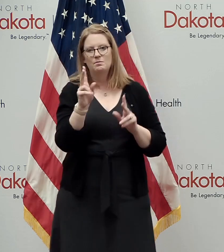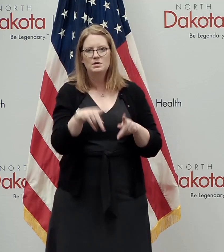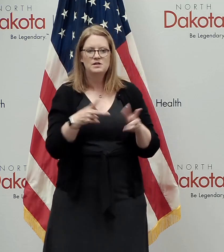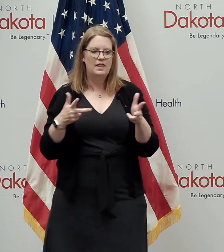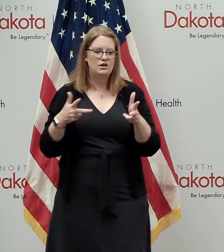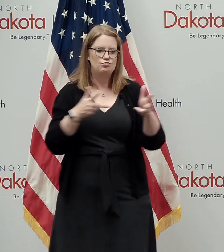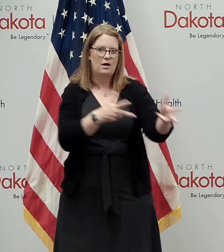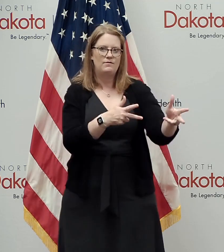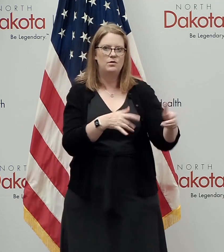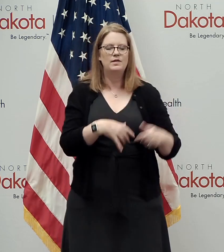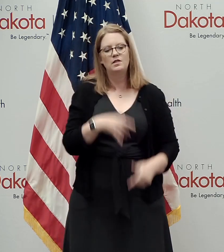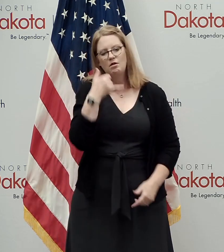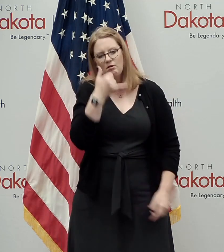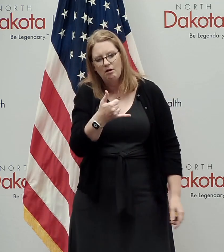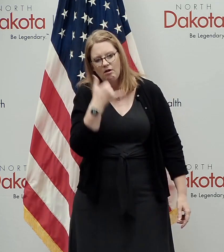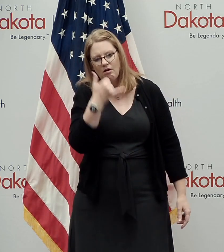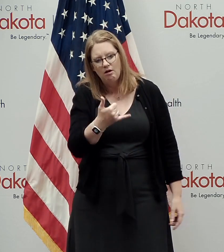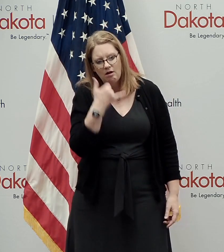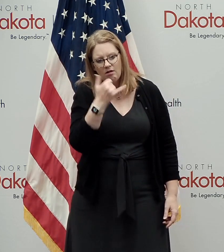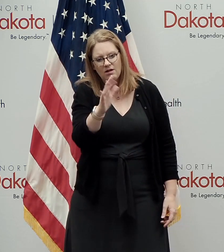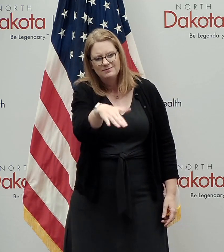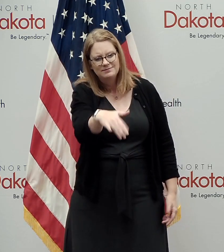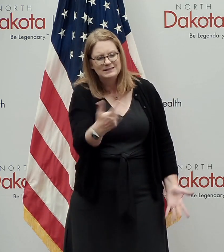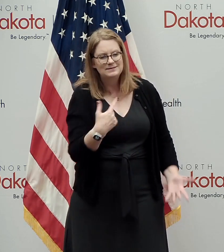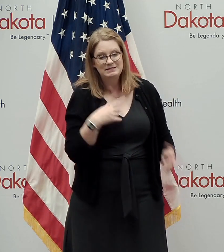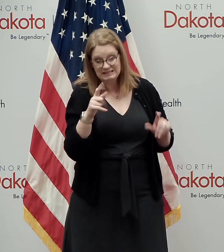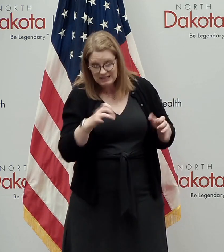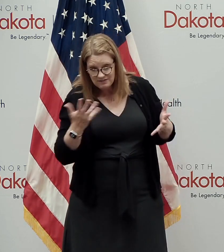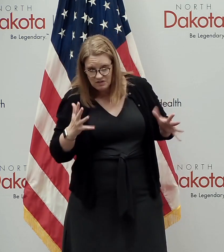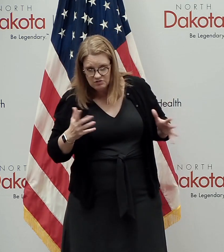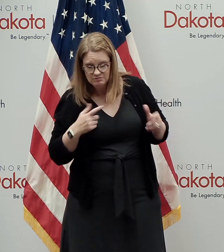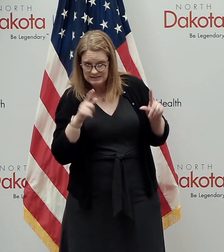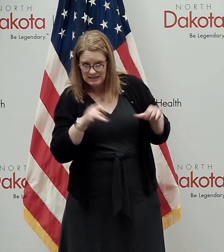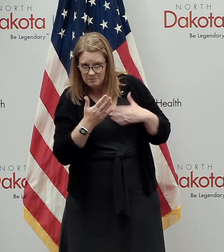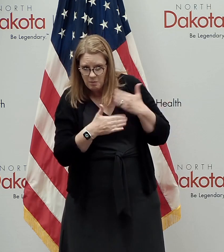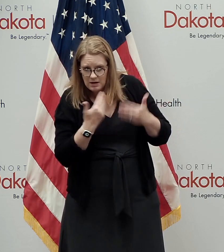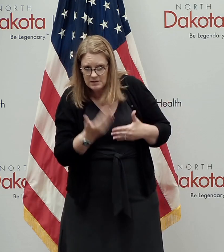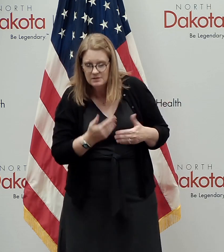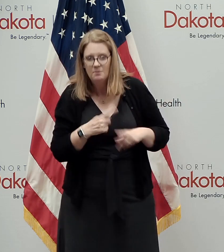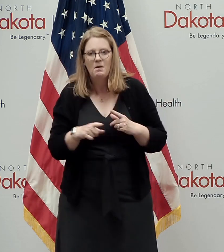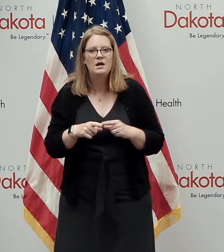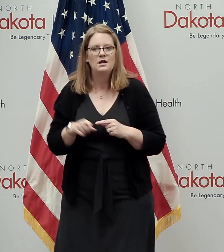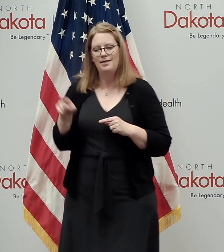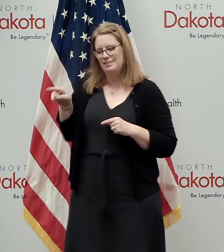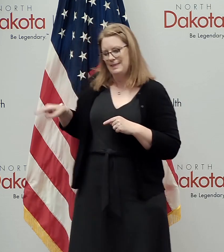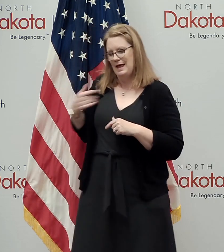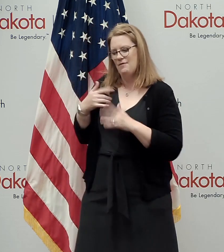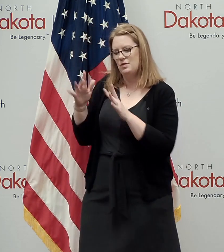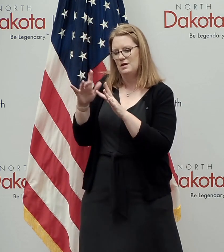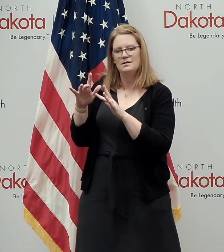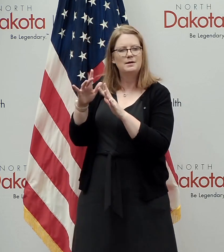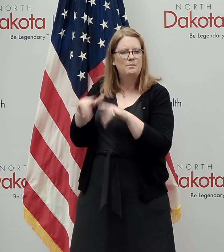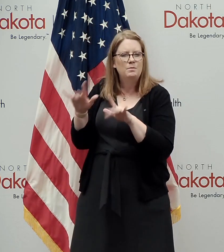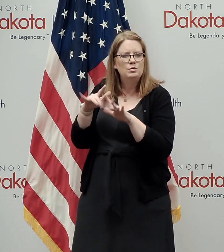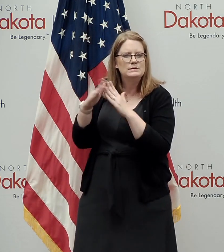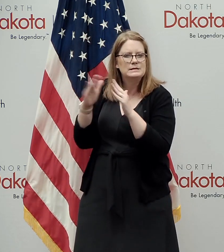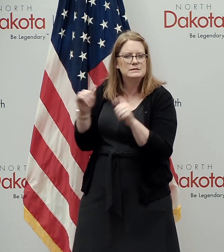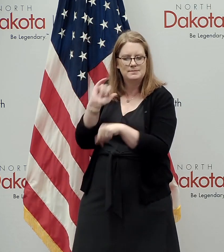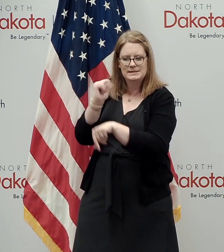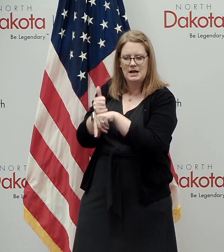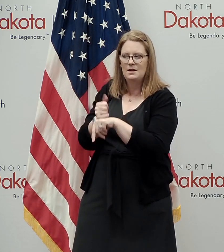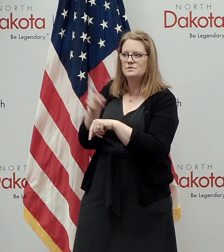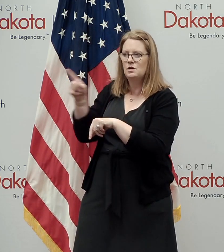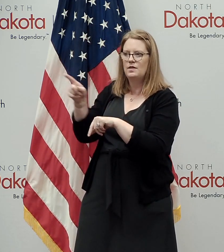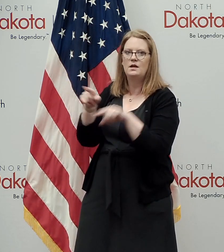takes care of a lot of that because they've got the software infrastructure to support that. And so that's a plus.